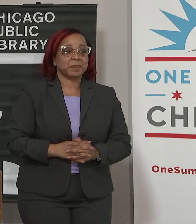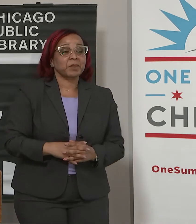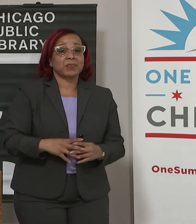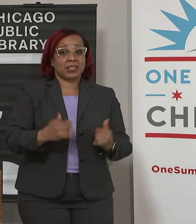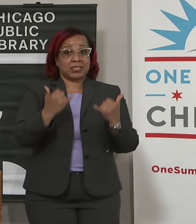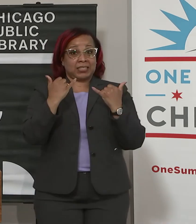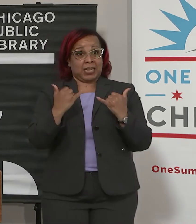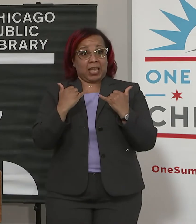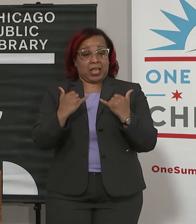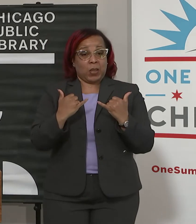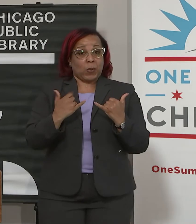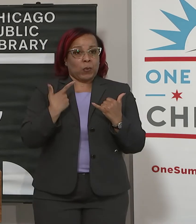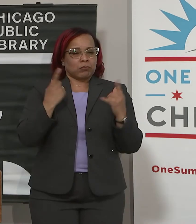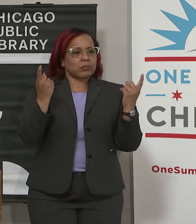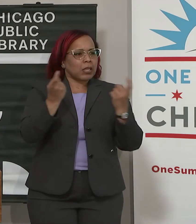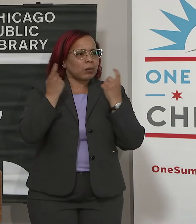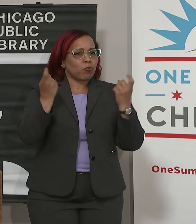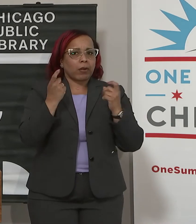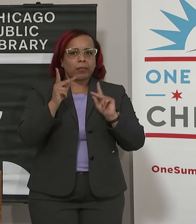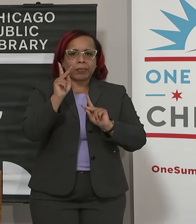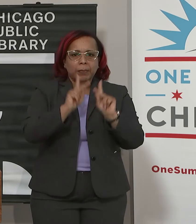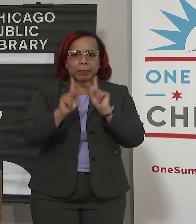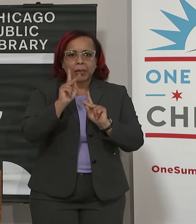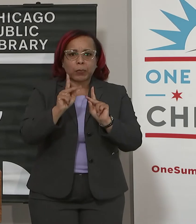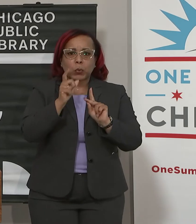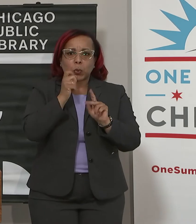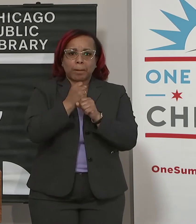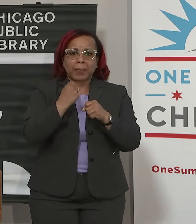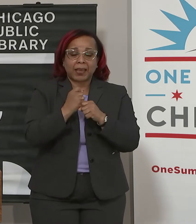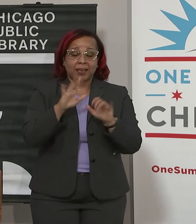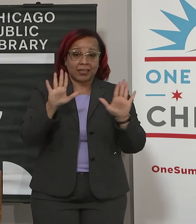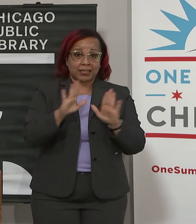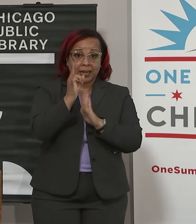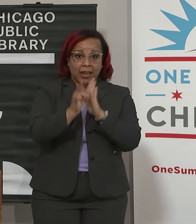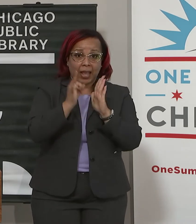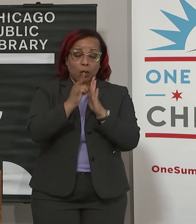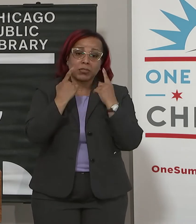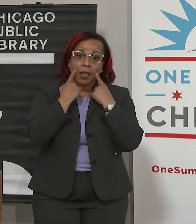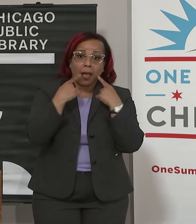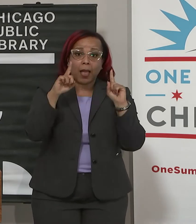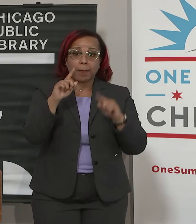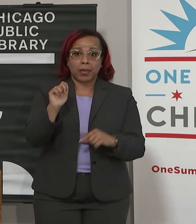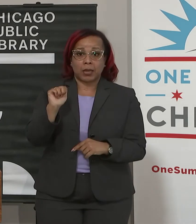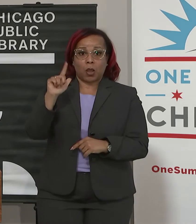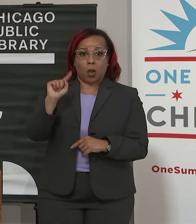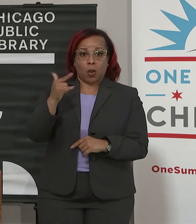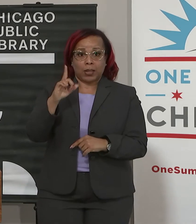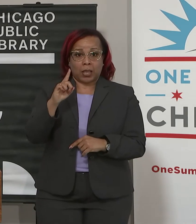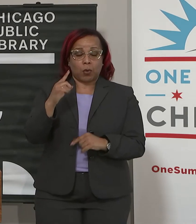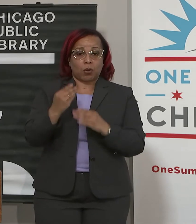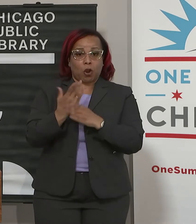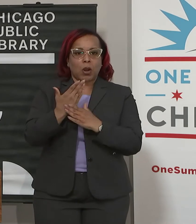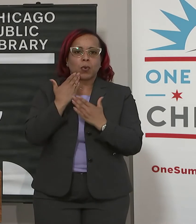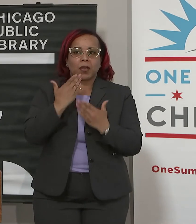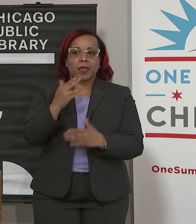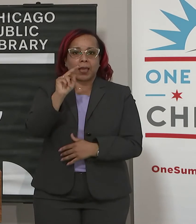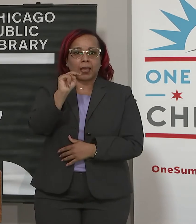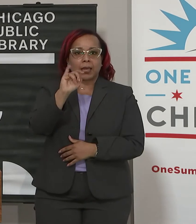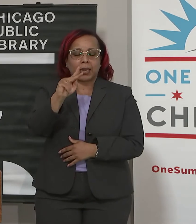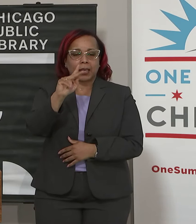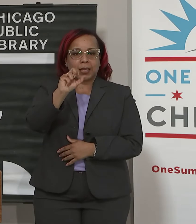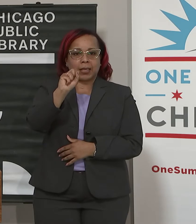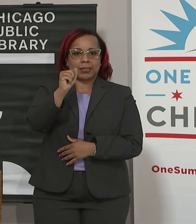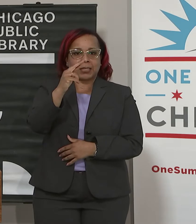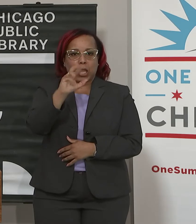Today I have the privilege of celebrating the people making Sunday hours happen in Altgeld Gardens, and I'd like to thank Nick Saunders,